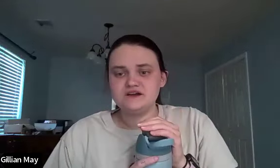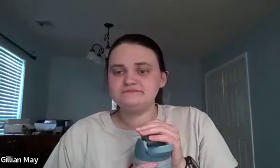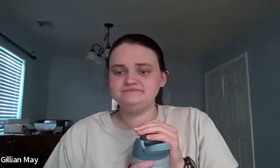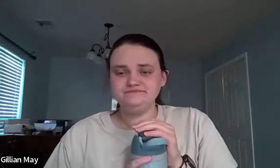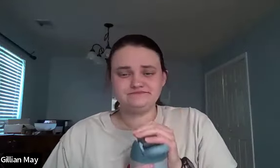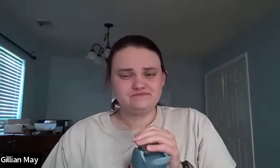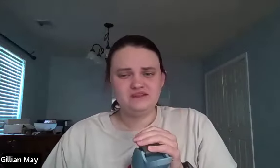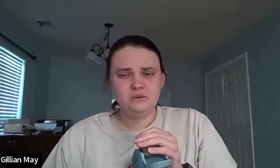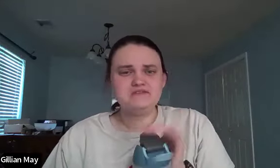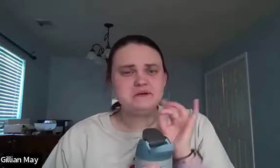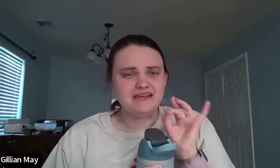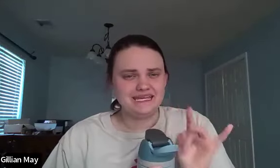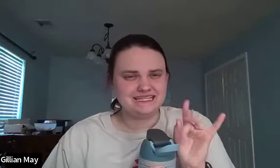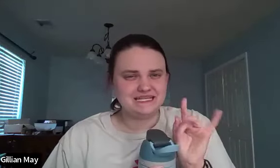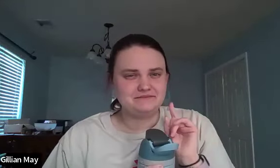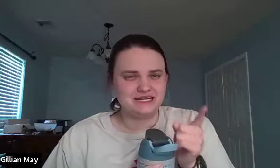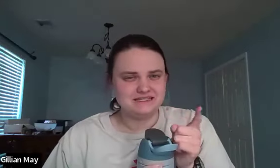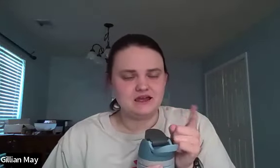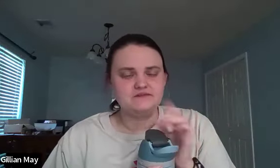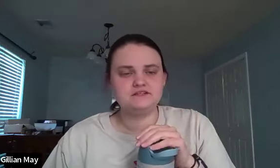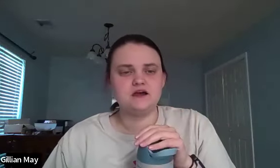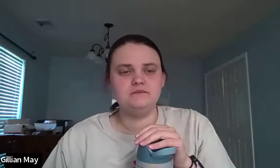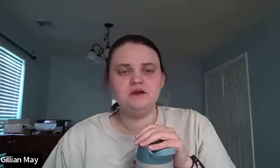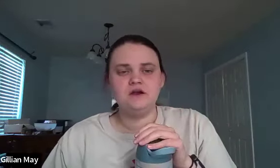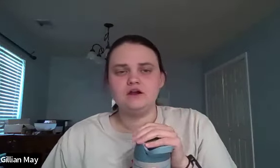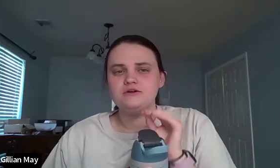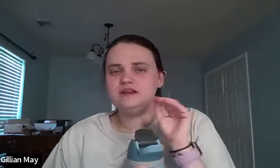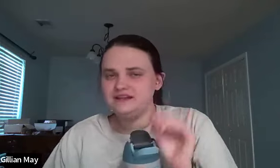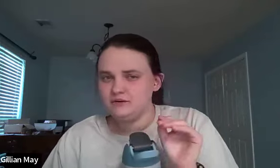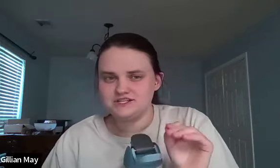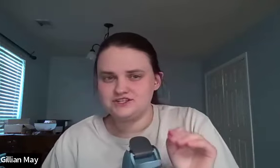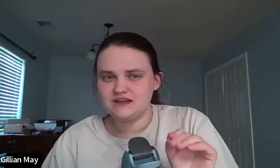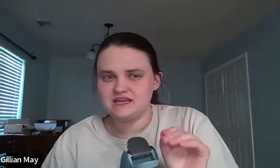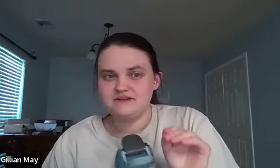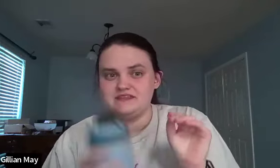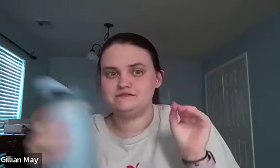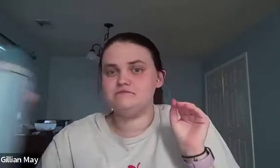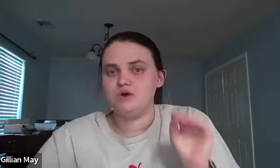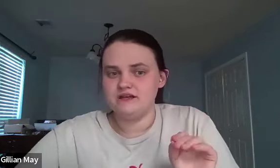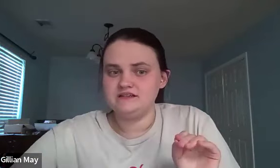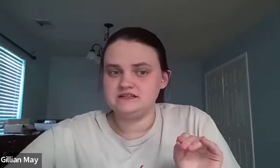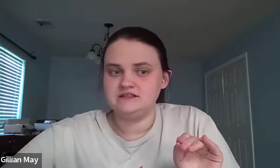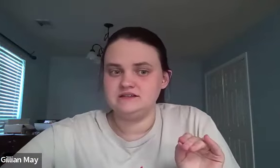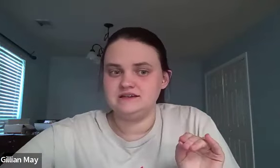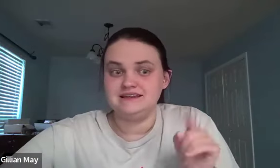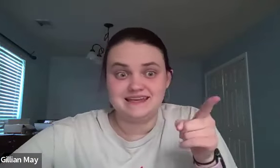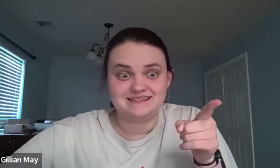So we have about 18 minutes left. Are there any questions you guys have at this moment?